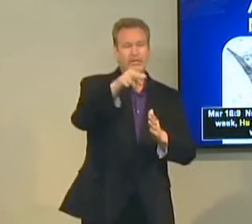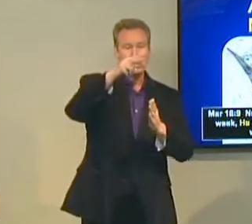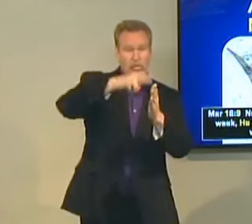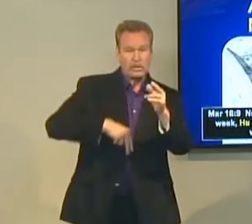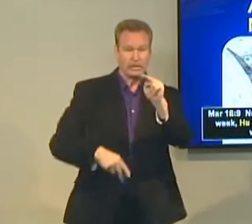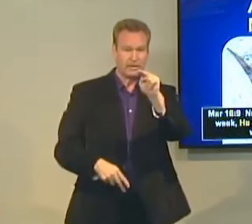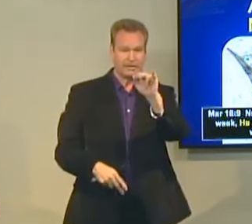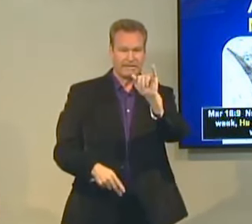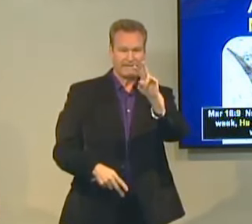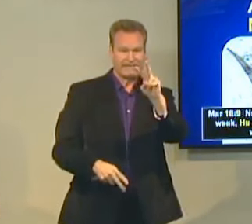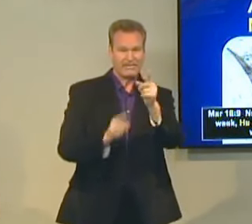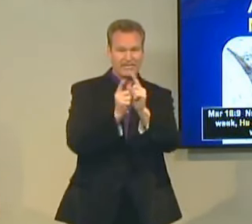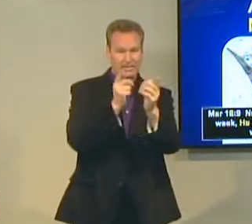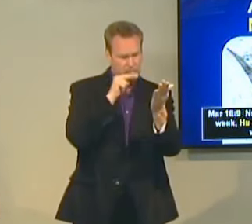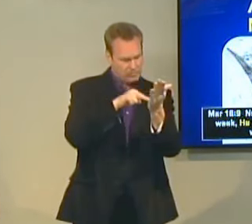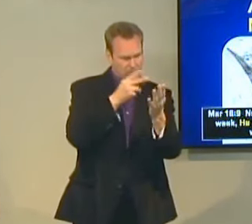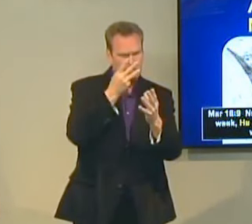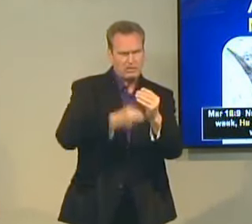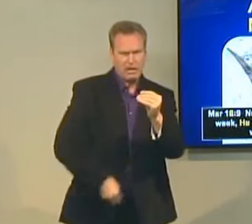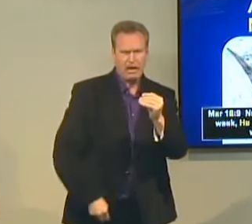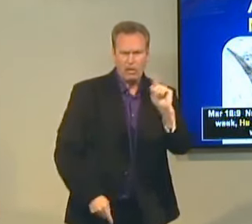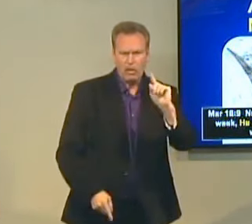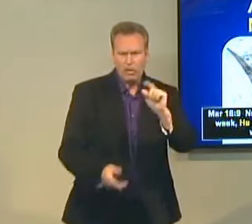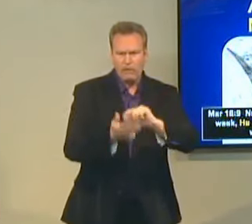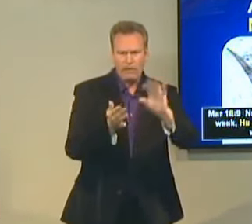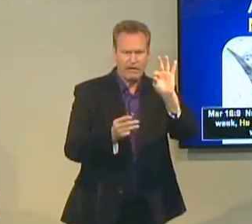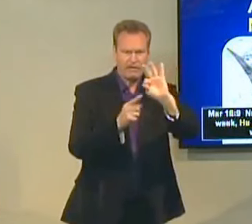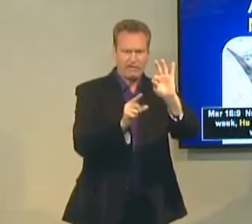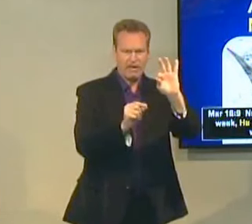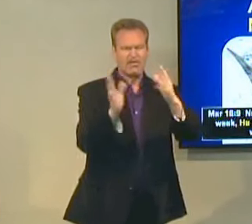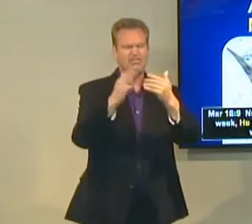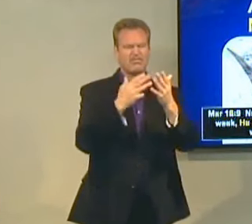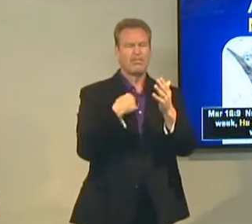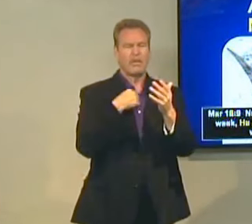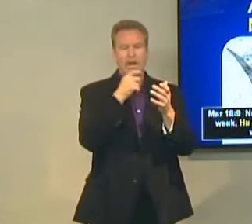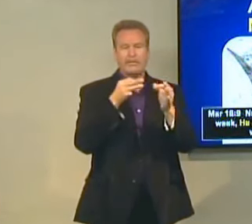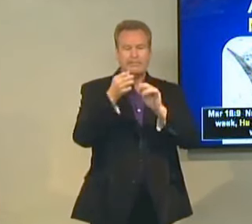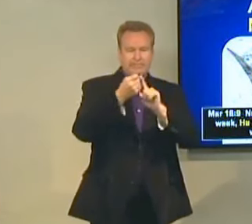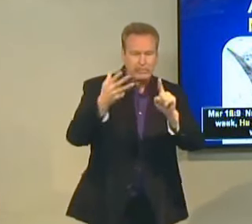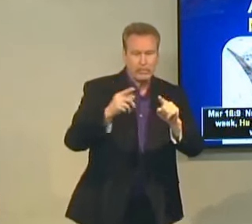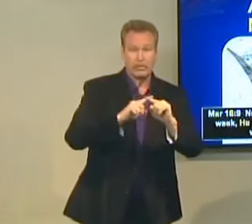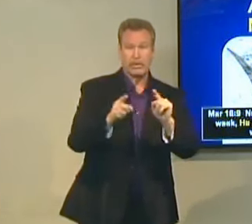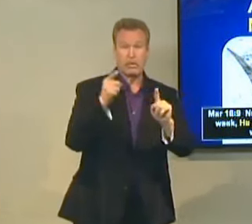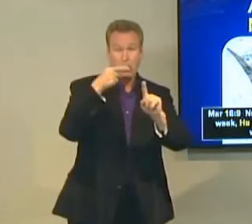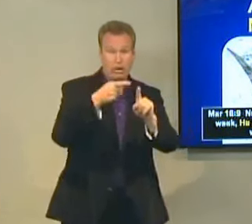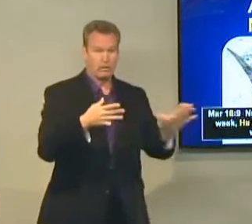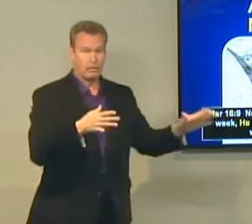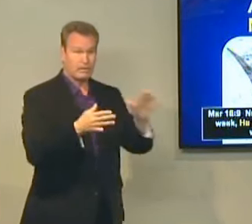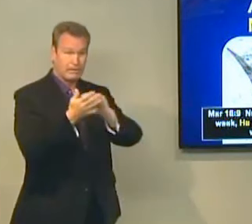It wasn't always found in certain manuscripts. In NIV and different manuscripts. They don't always have